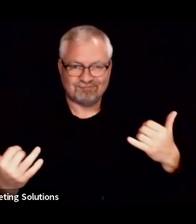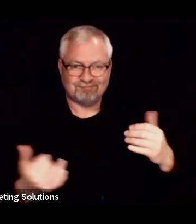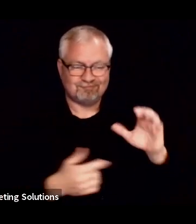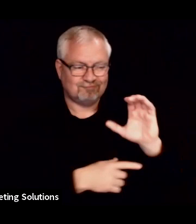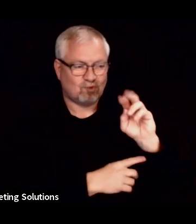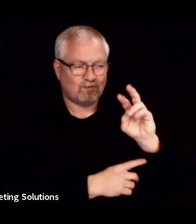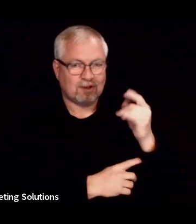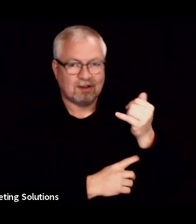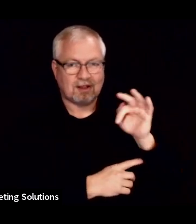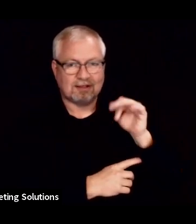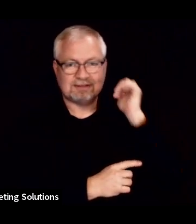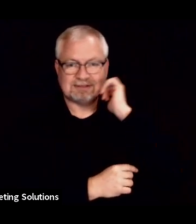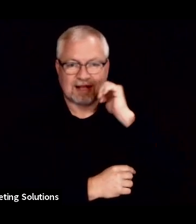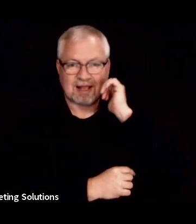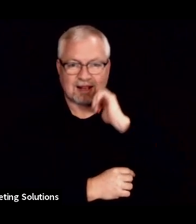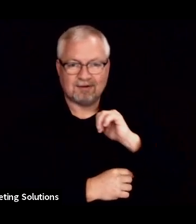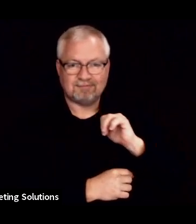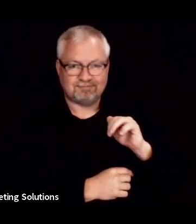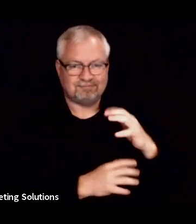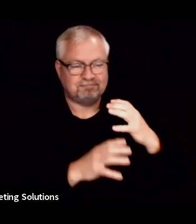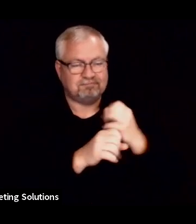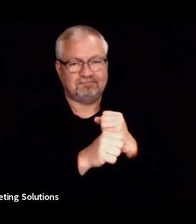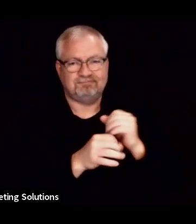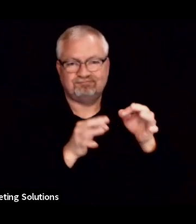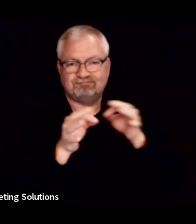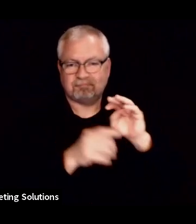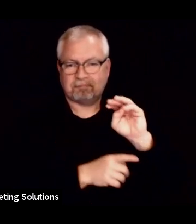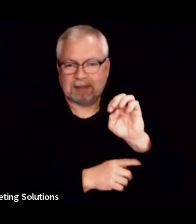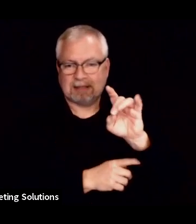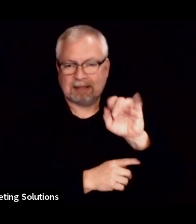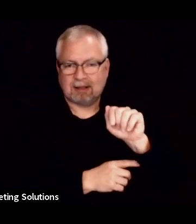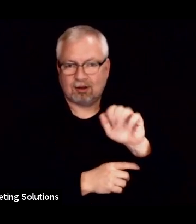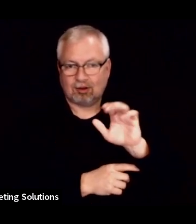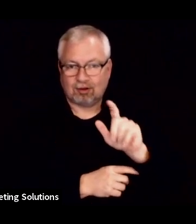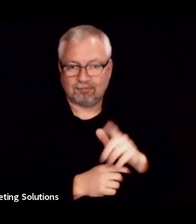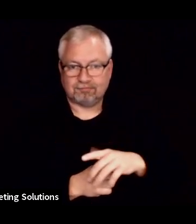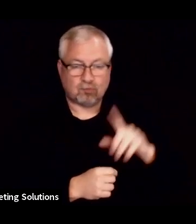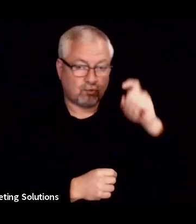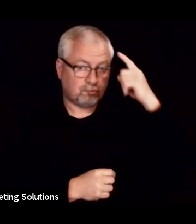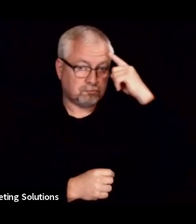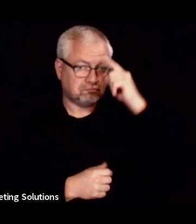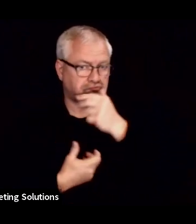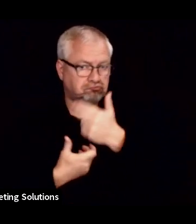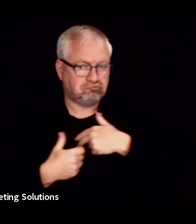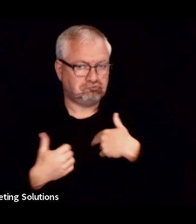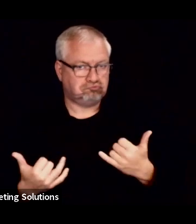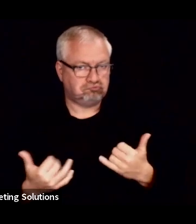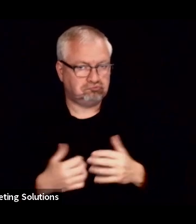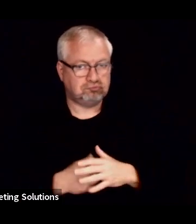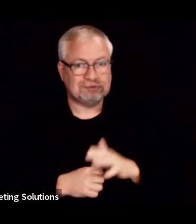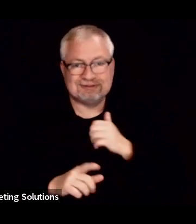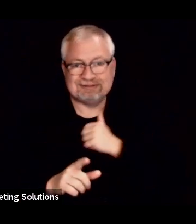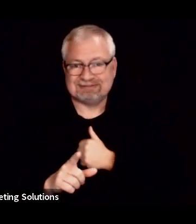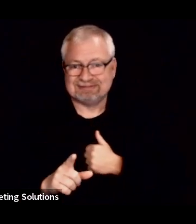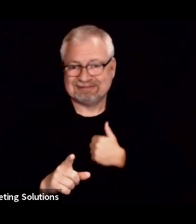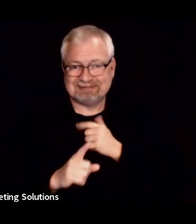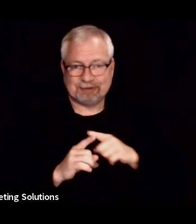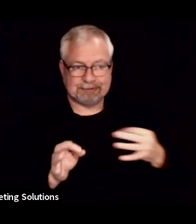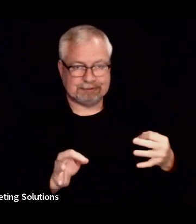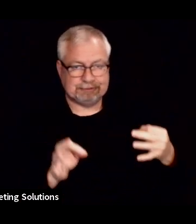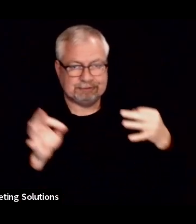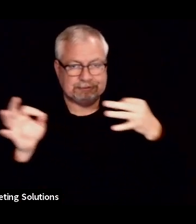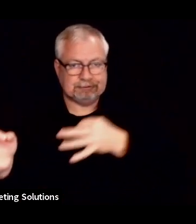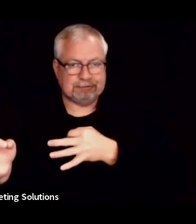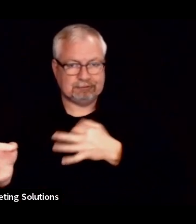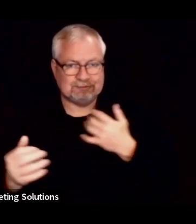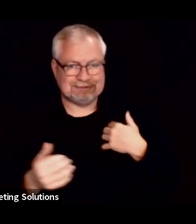May 22nd. Governor Walz is not joining us for today's call. We apologize for the later start today. There were a number of breaking developments, and as a result, we